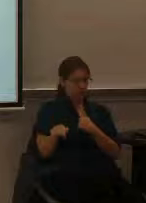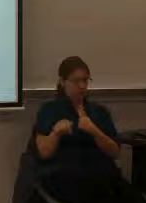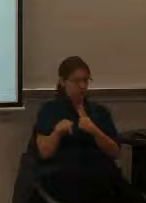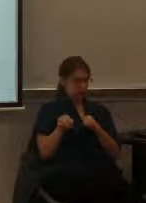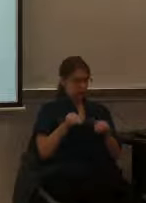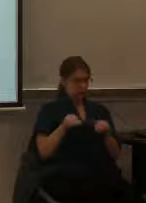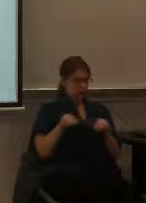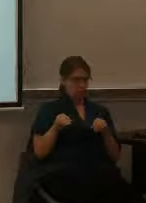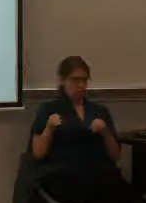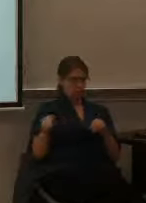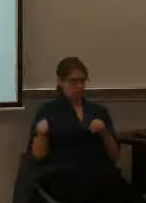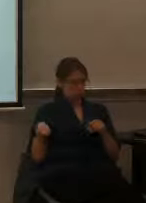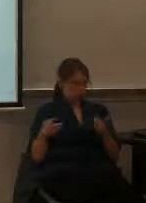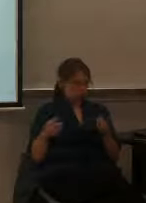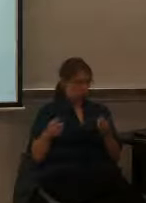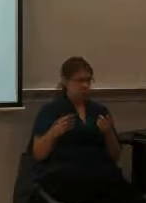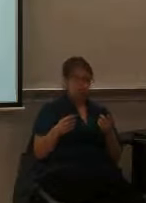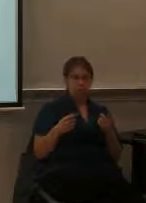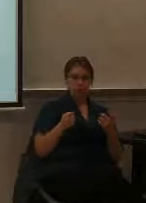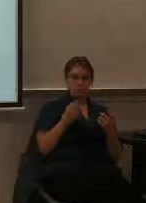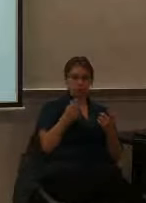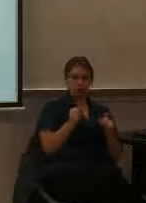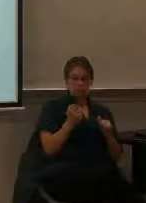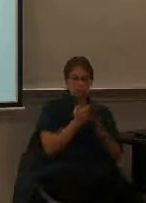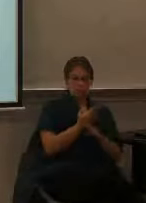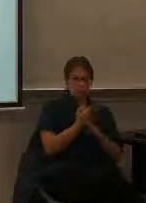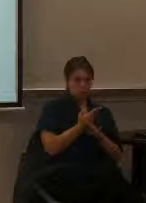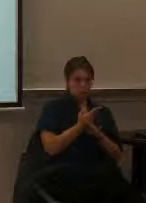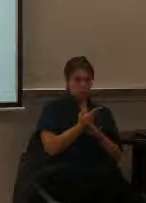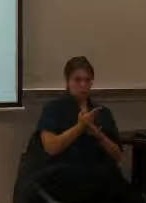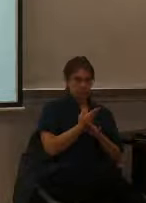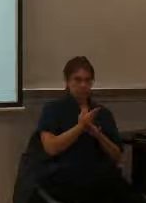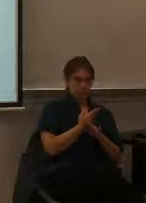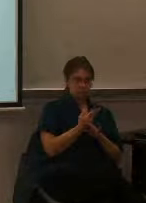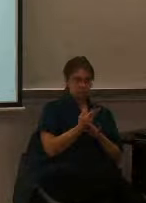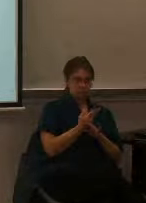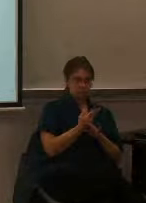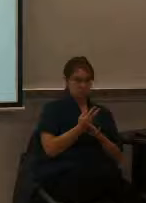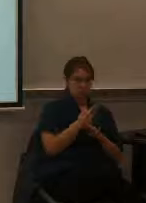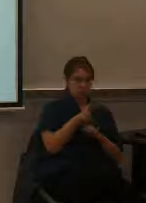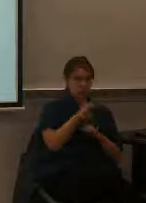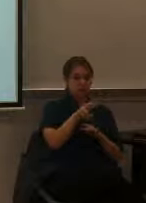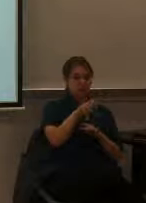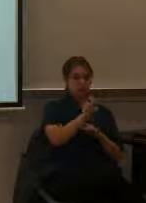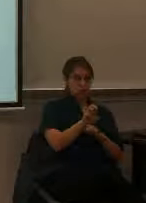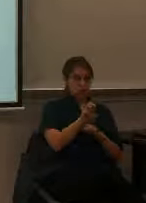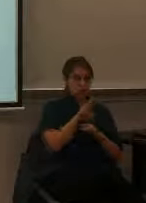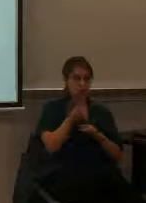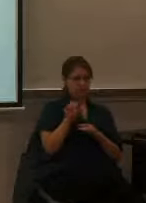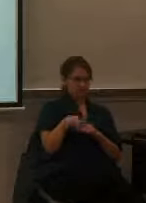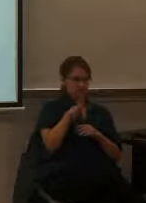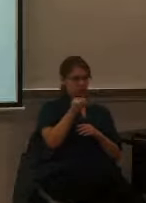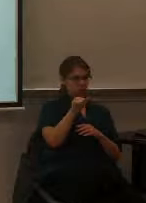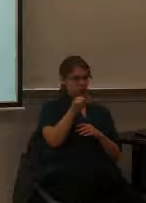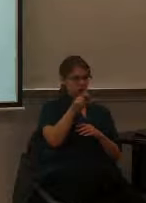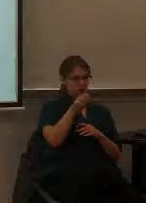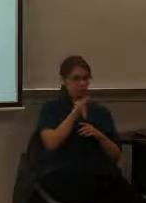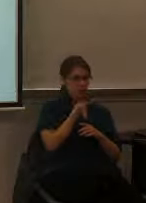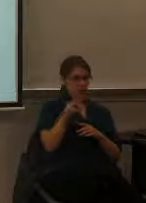in one way or the other. So they can use, essentially reverse the random walk model,